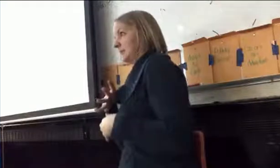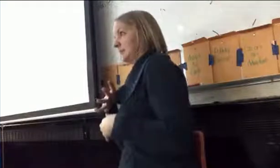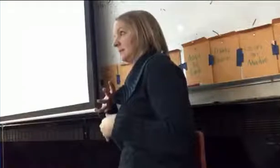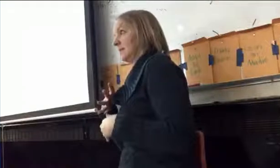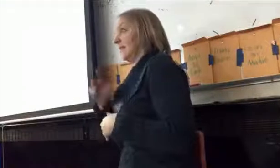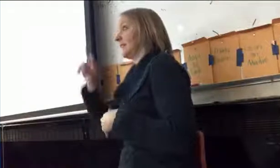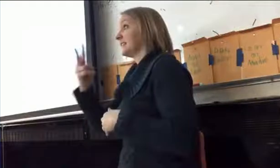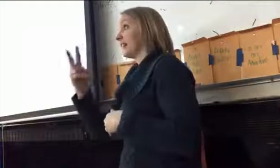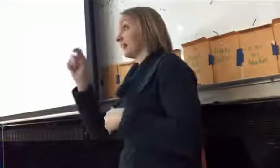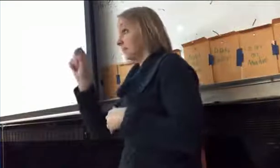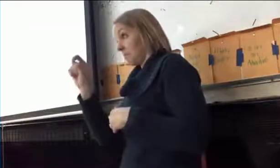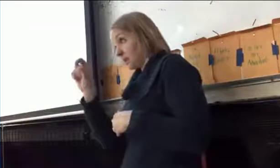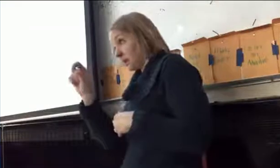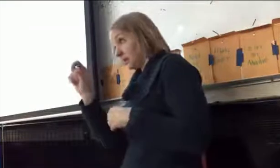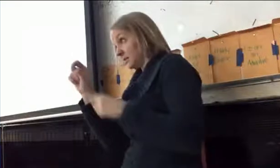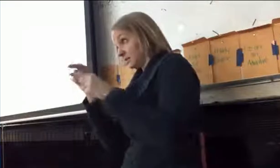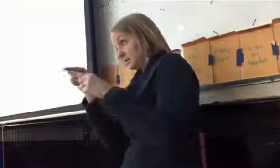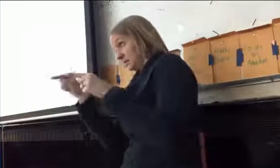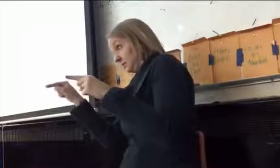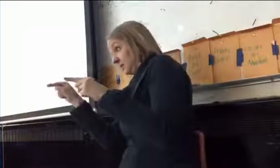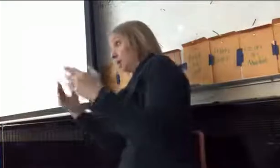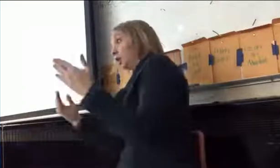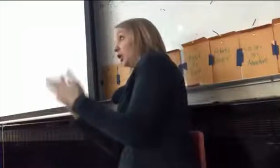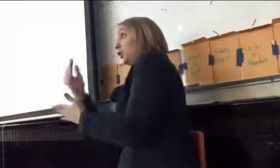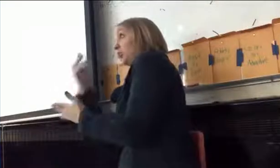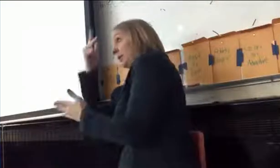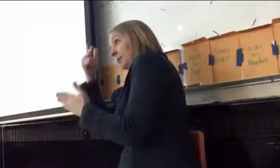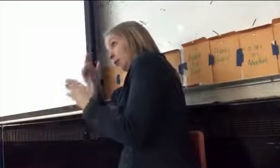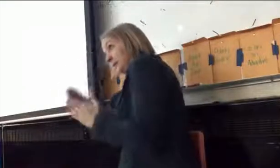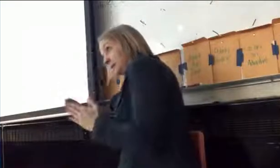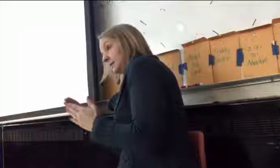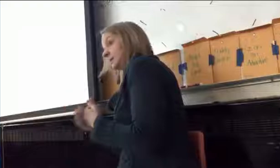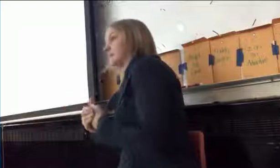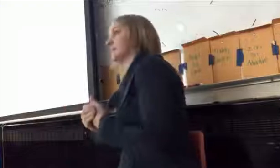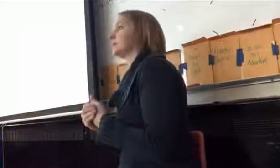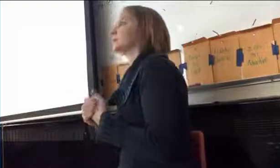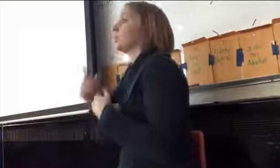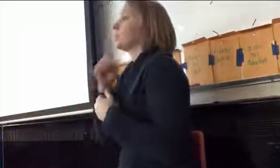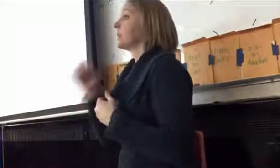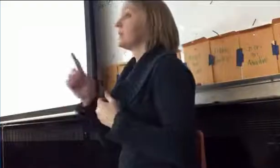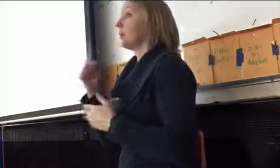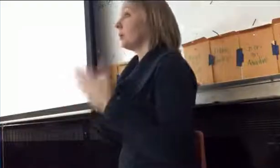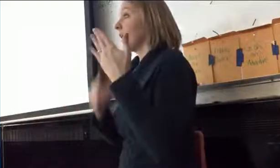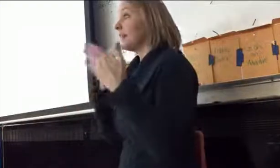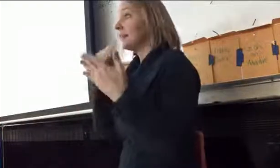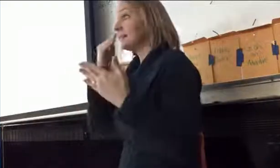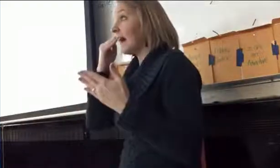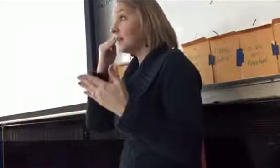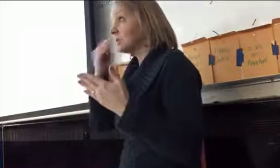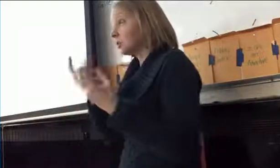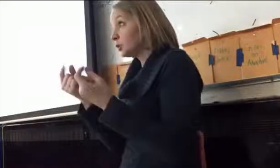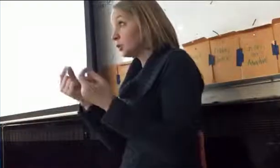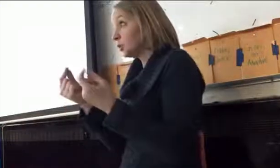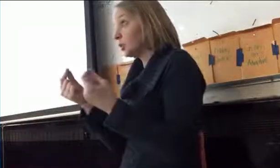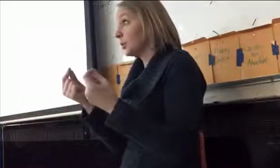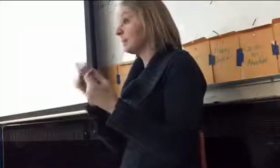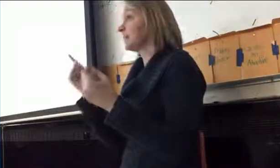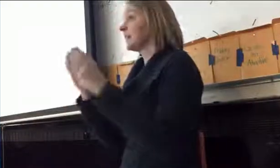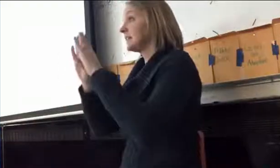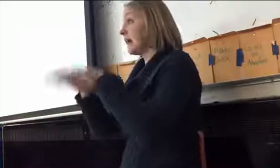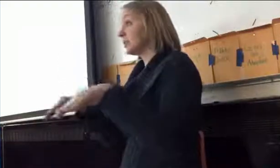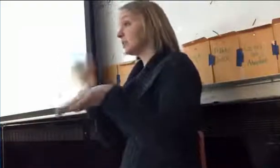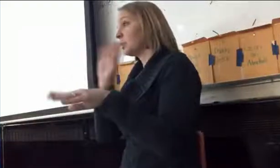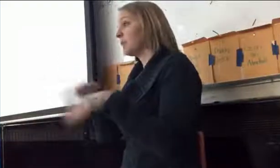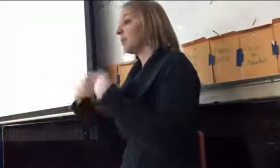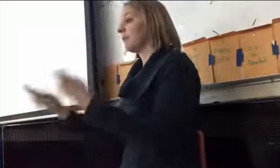second bullet, if you will at the very end, do new immigrants. Basically what these houses are going to do is that these houses are going